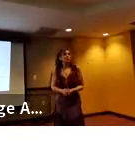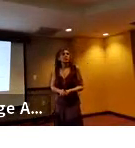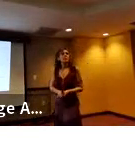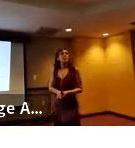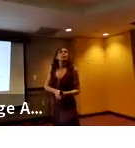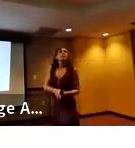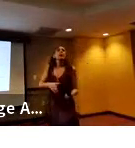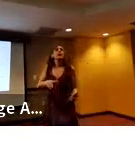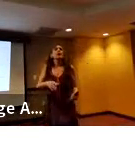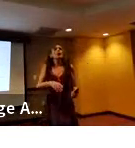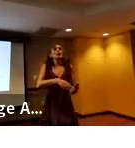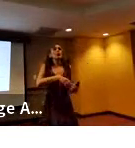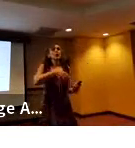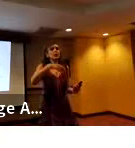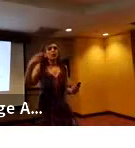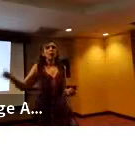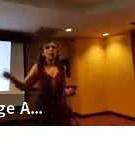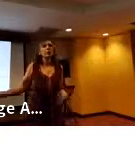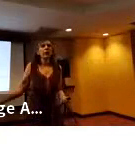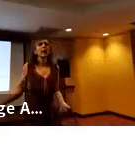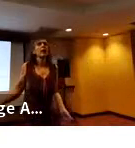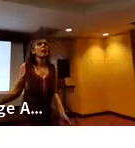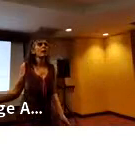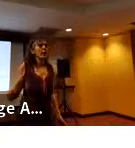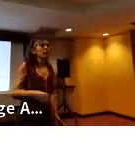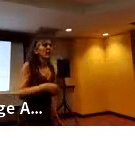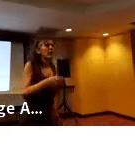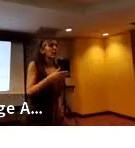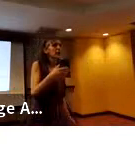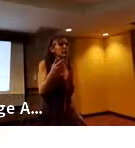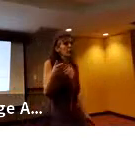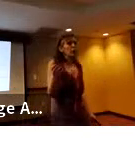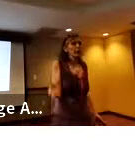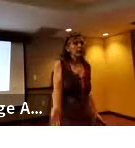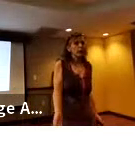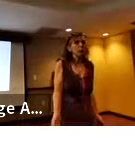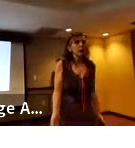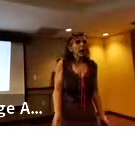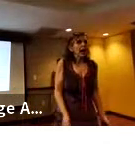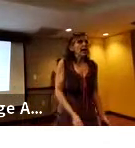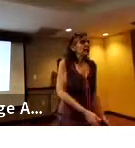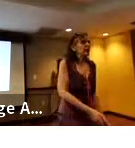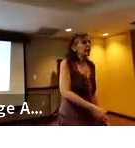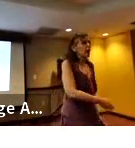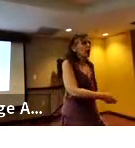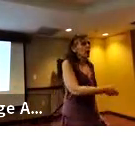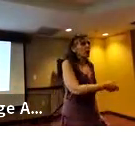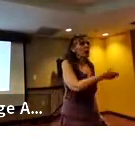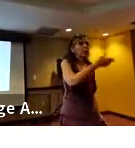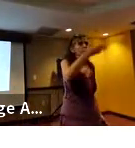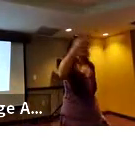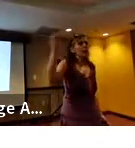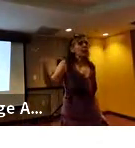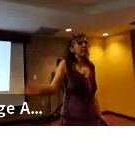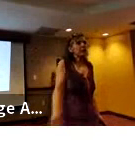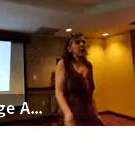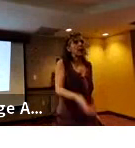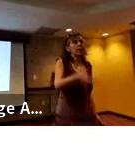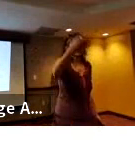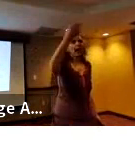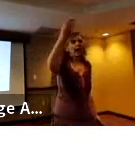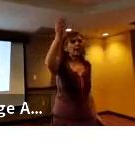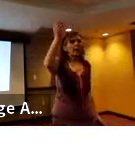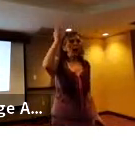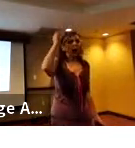What we have is what Stephen Pemberton, who is the former chair of the HTML XHTML working group, as he saw what working group coming